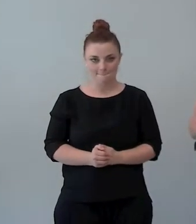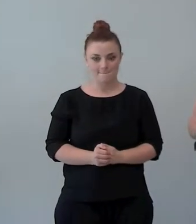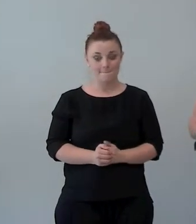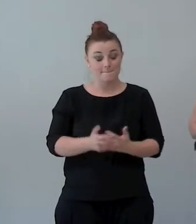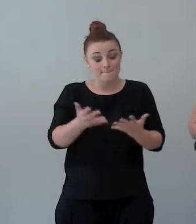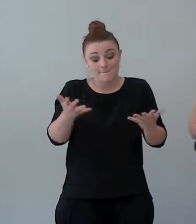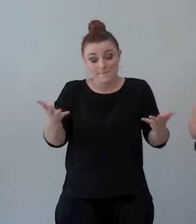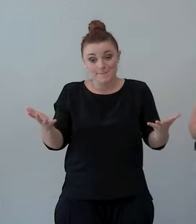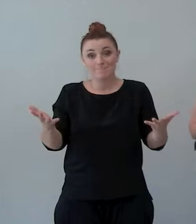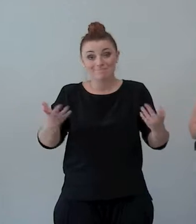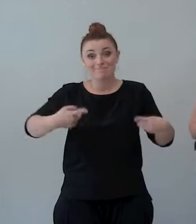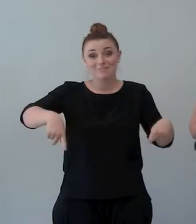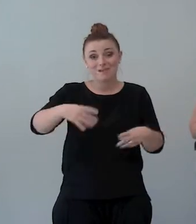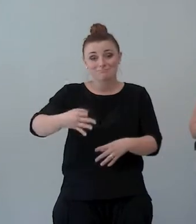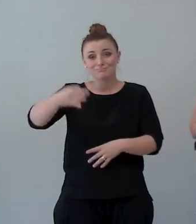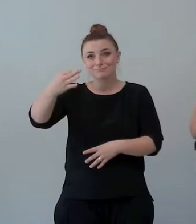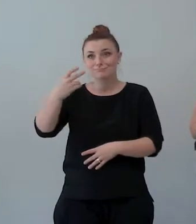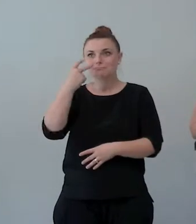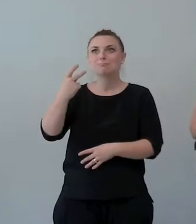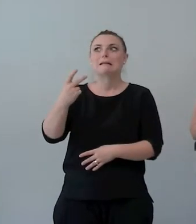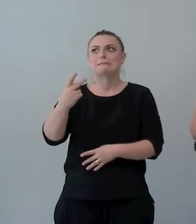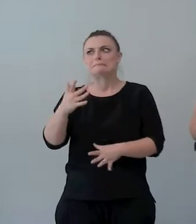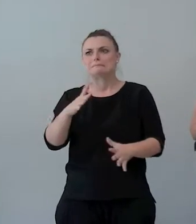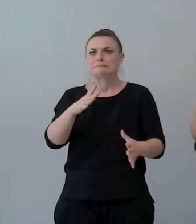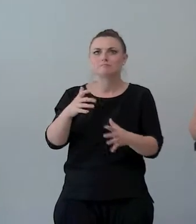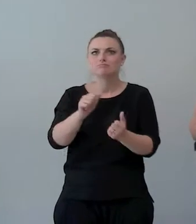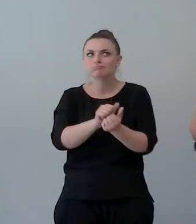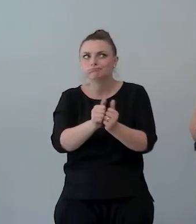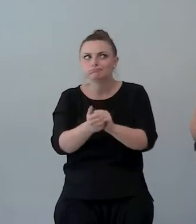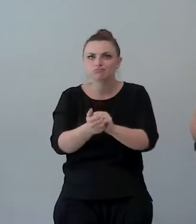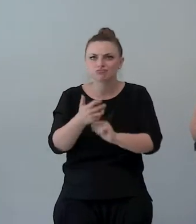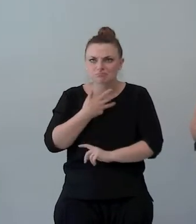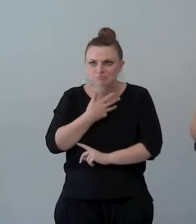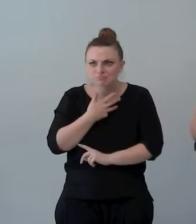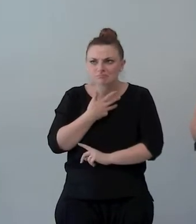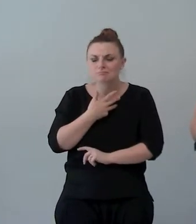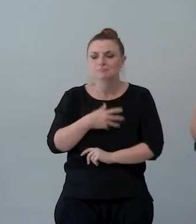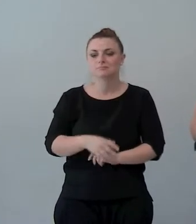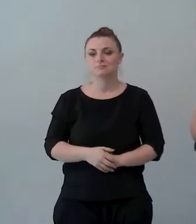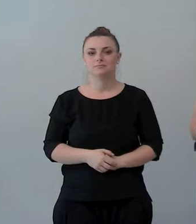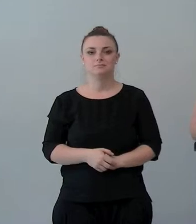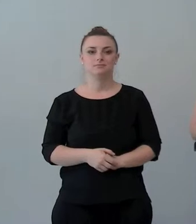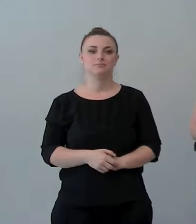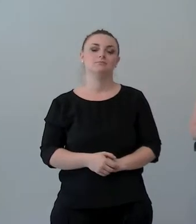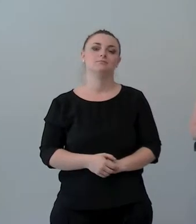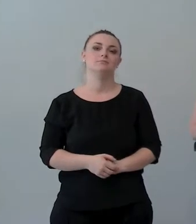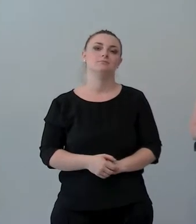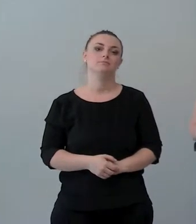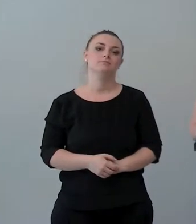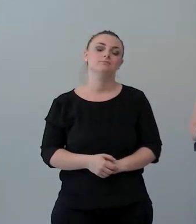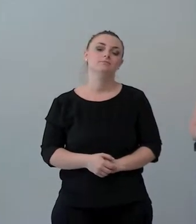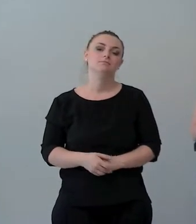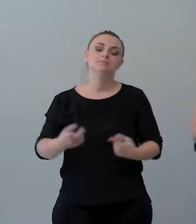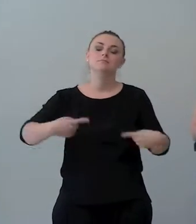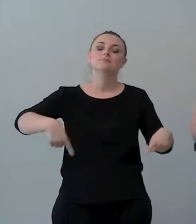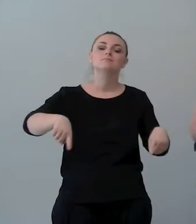E quindi forse ci troviamo con un paradosso. So maybe we're in front of a paradox. Siamo